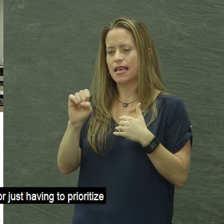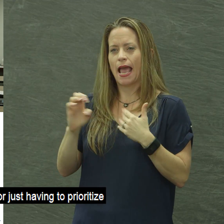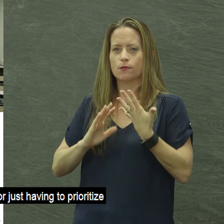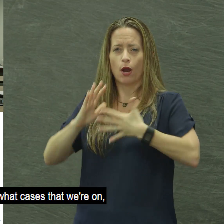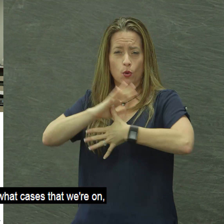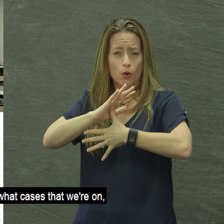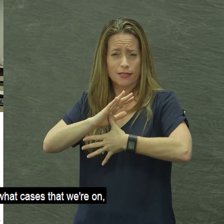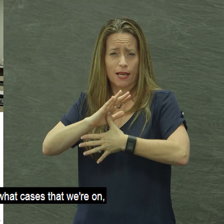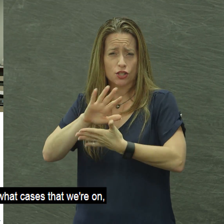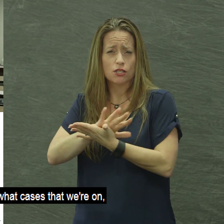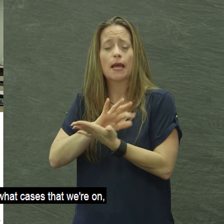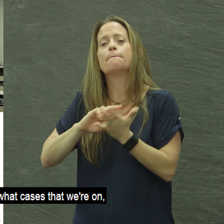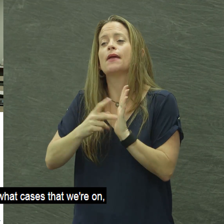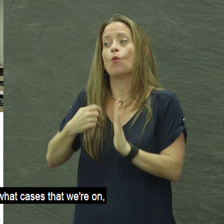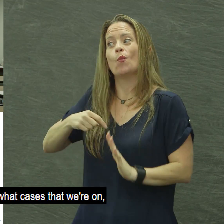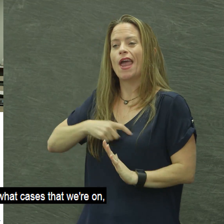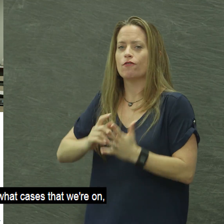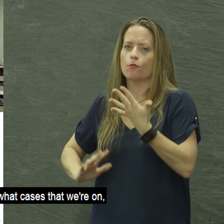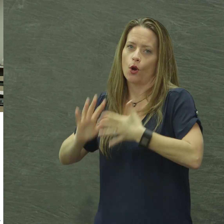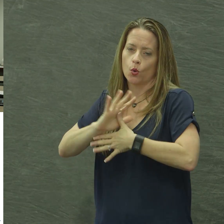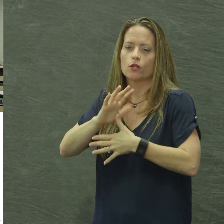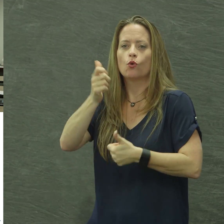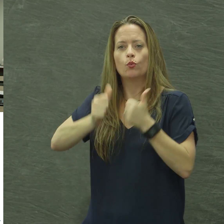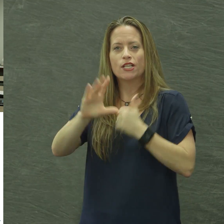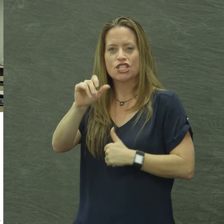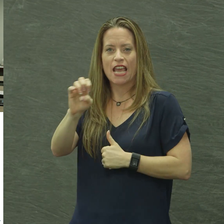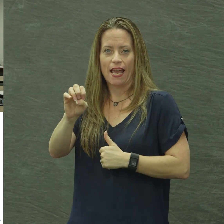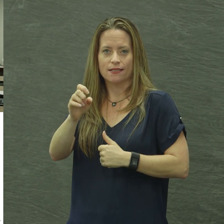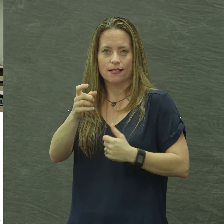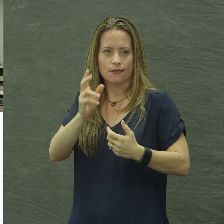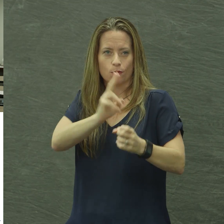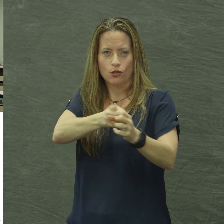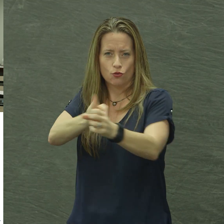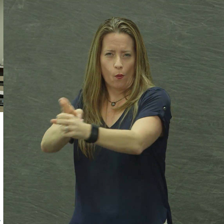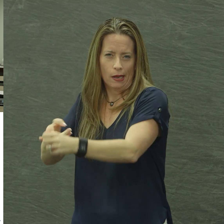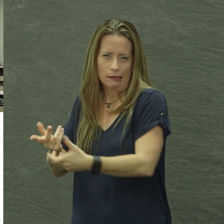to prioritize what cases that we're on.